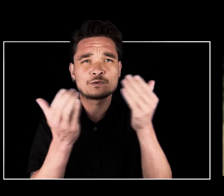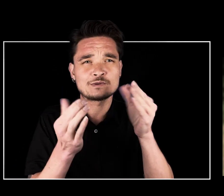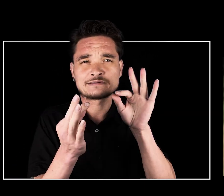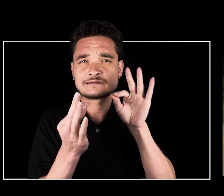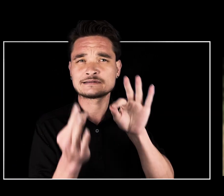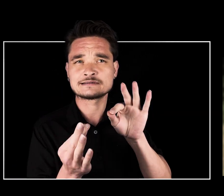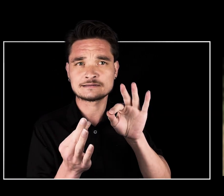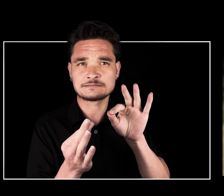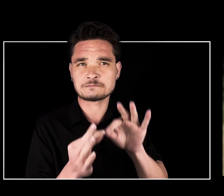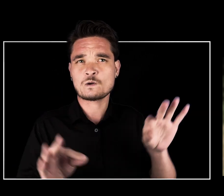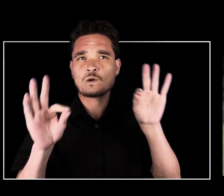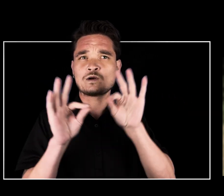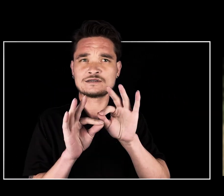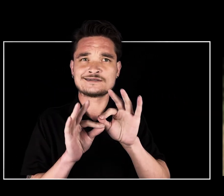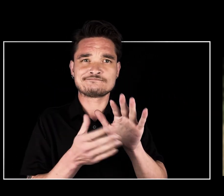using.